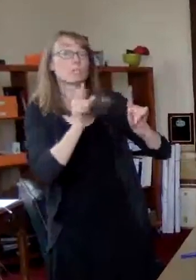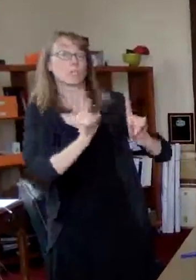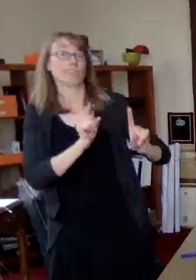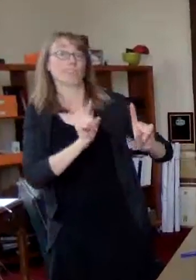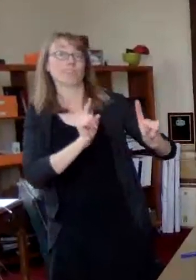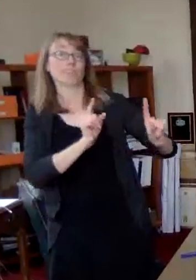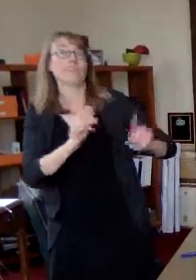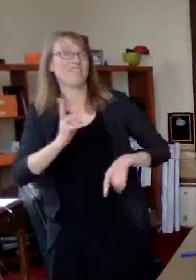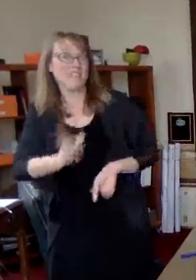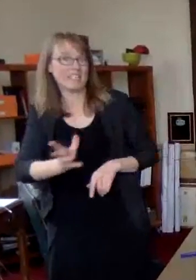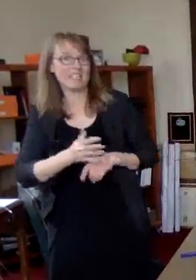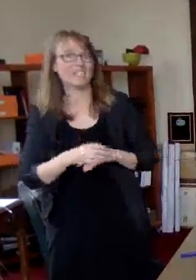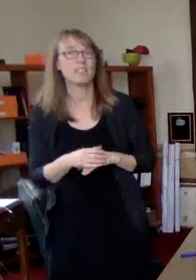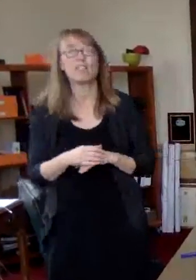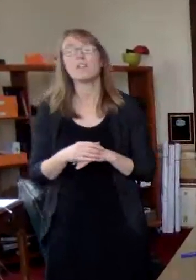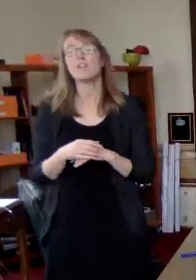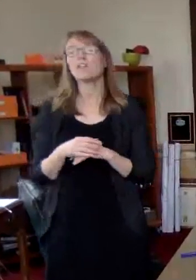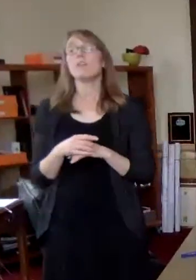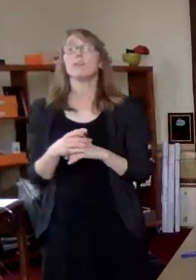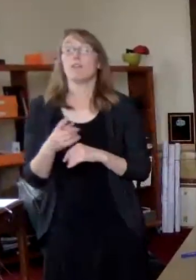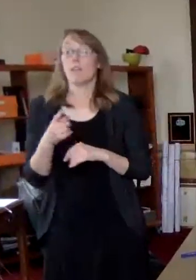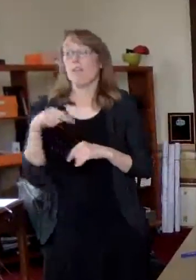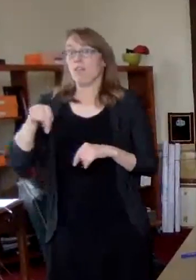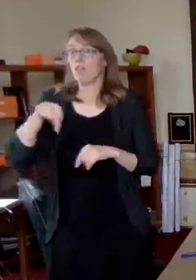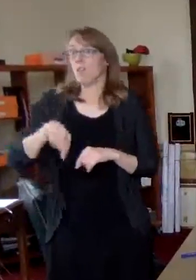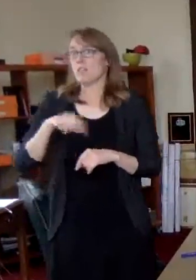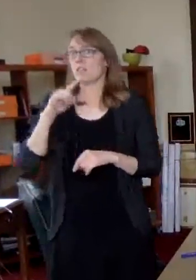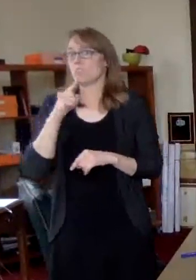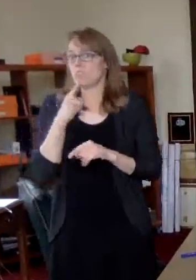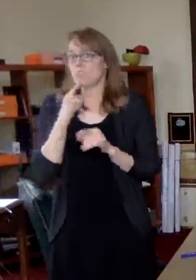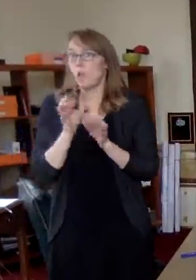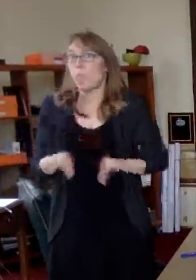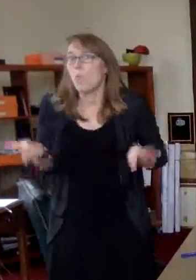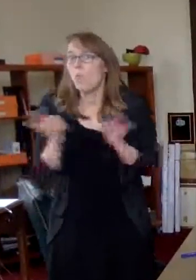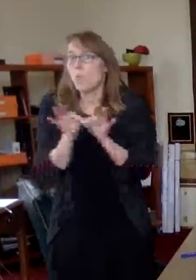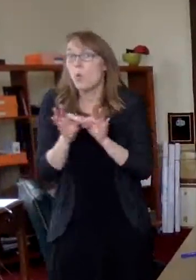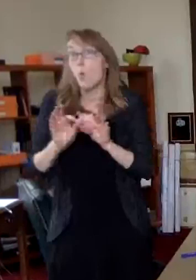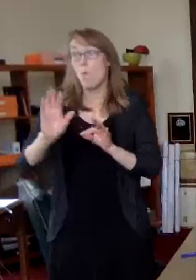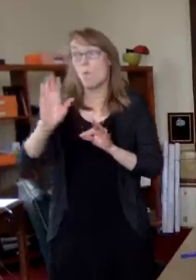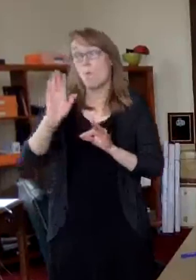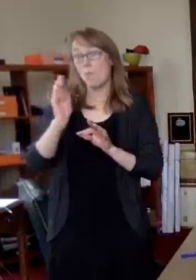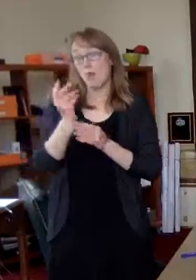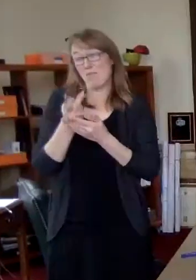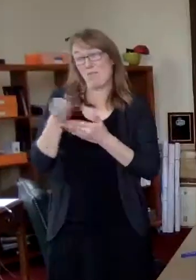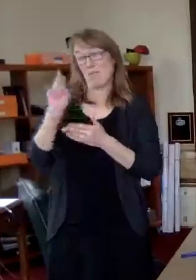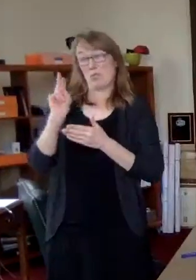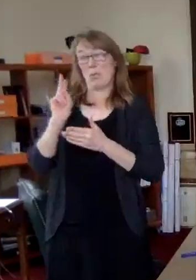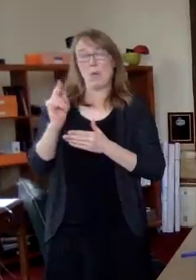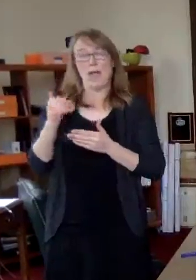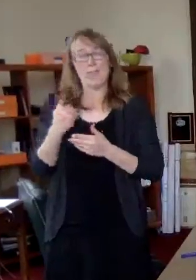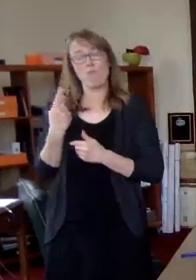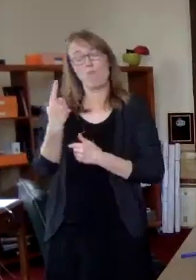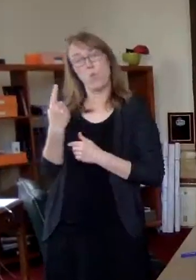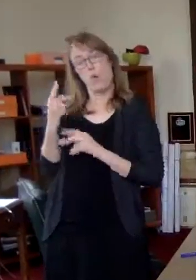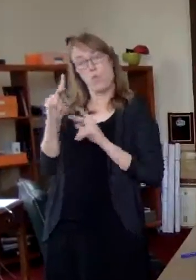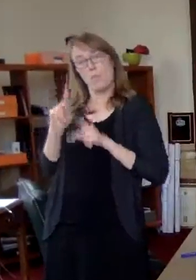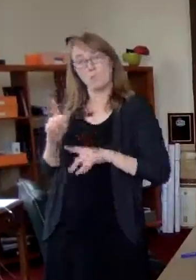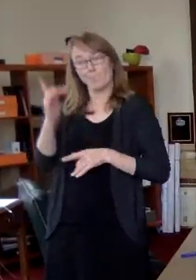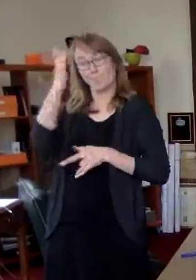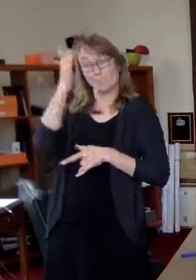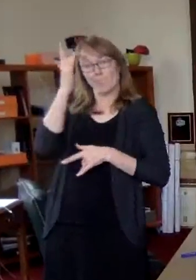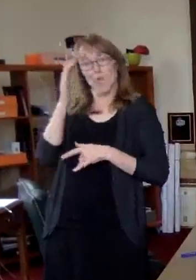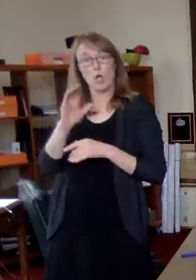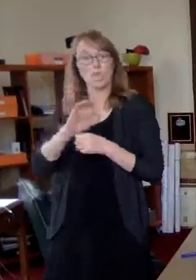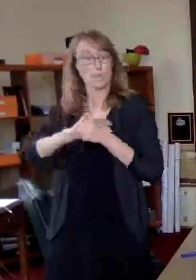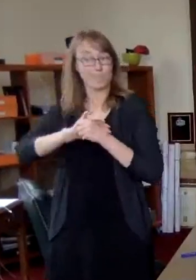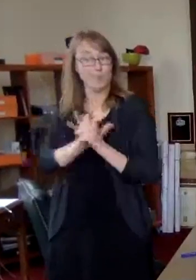from 1 about 10 days ago, 11 days ago perhaps, to 69 as of yesterday. So we are just trying to